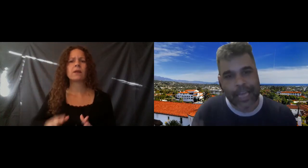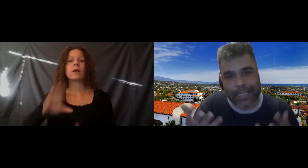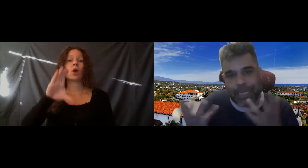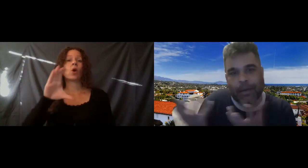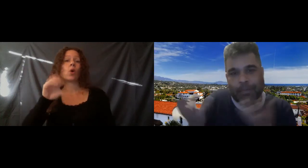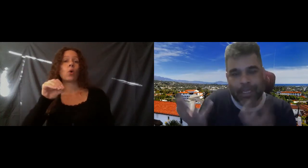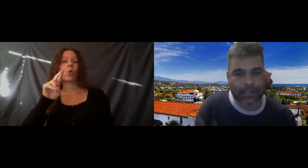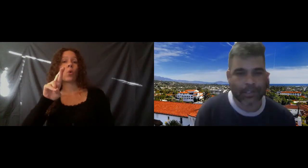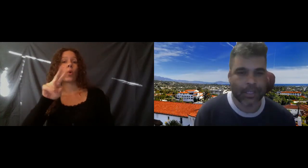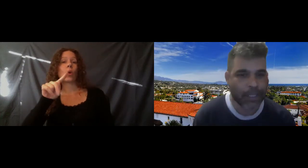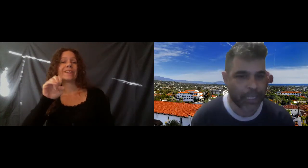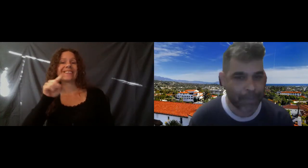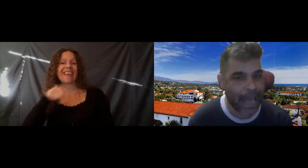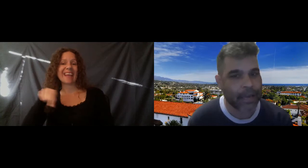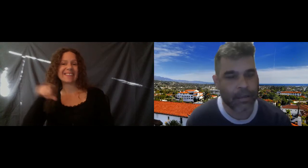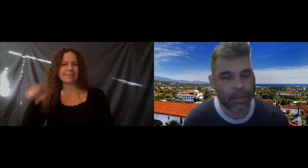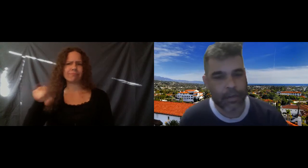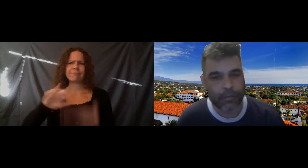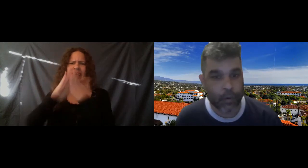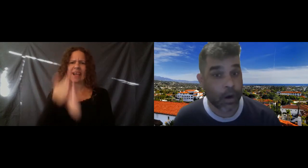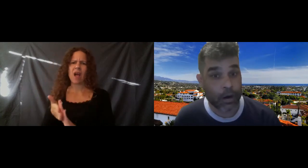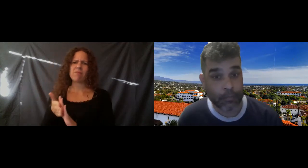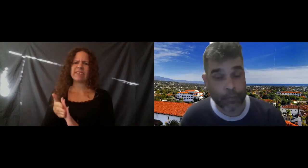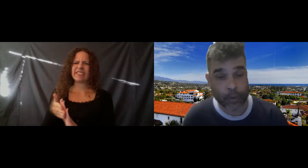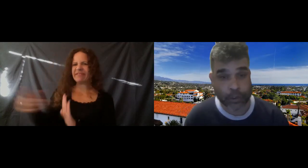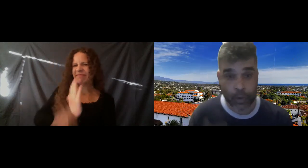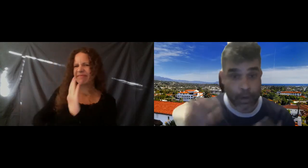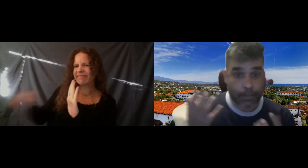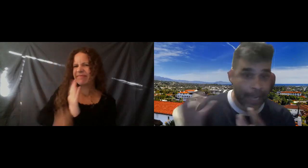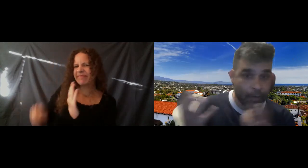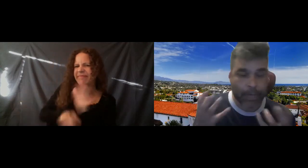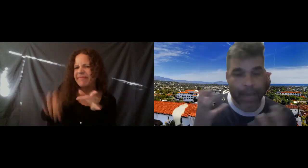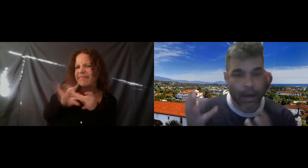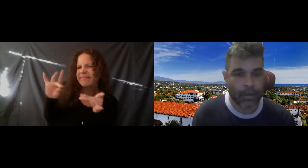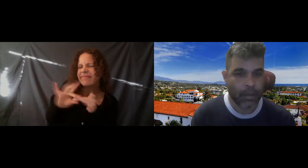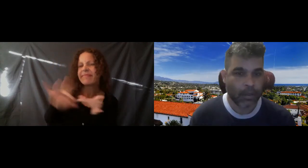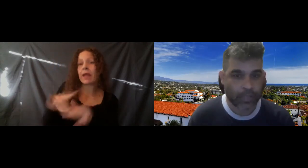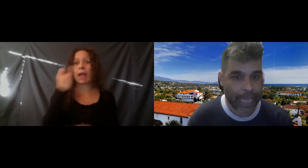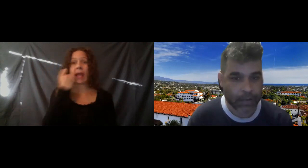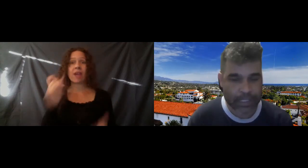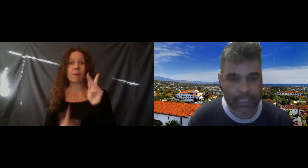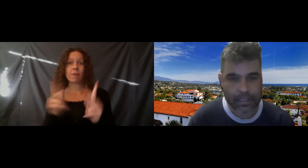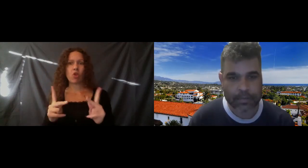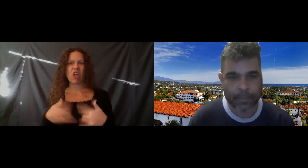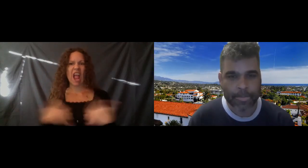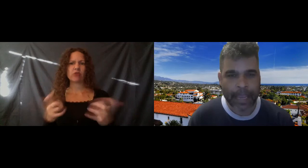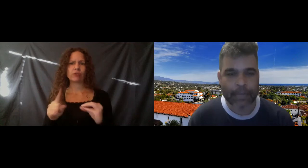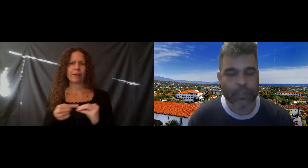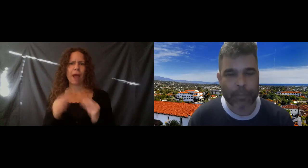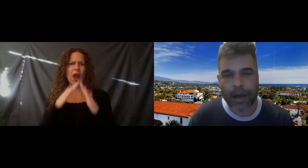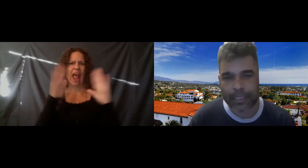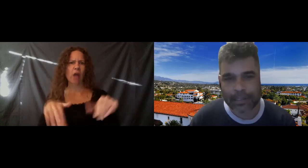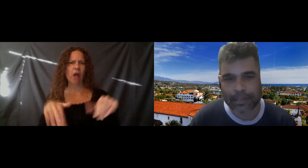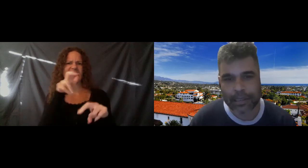Ocasio-Cortez has become this punching bag for folks who are angry about losing House seats. And